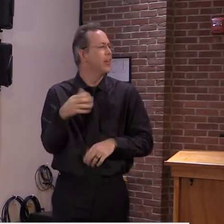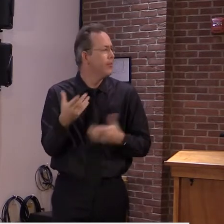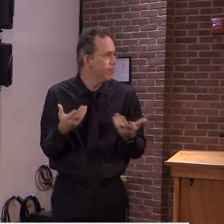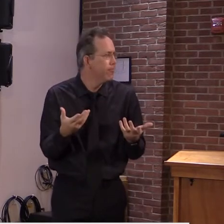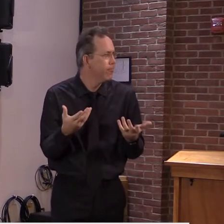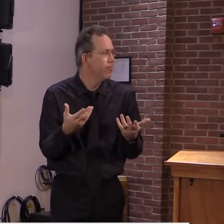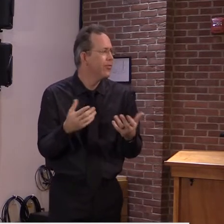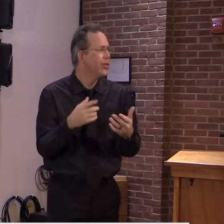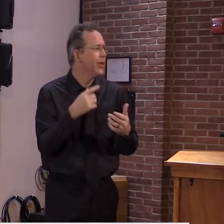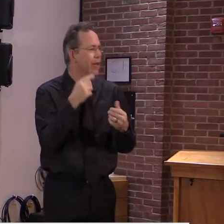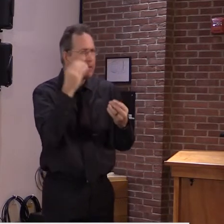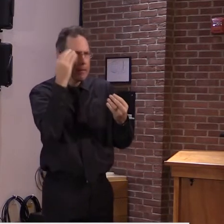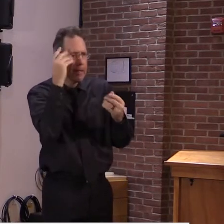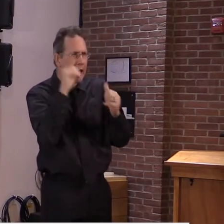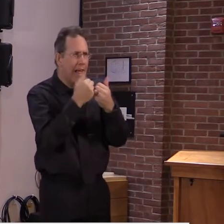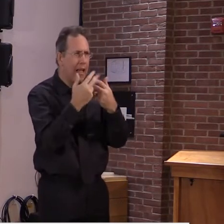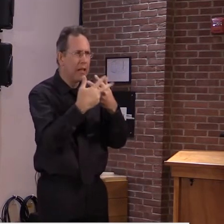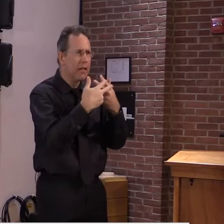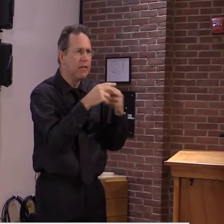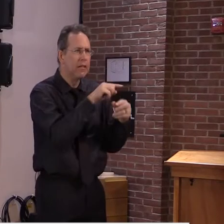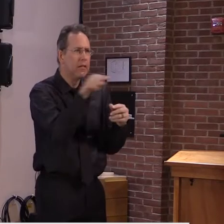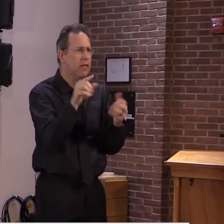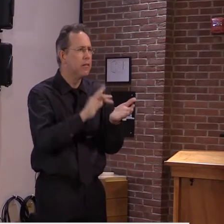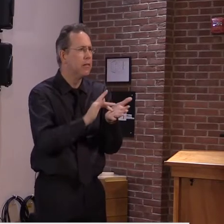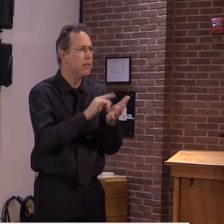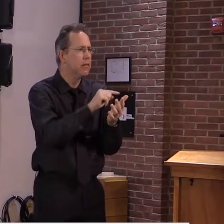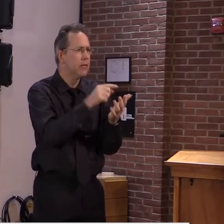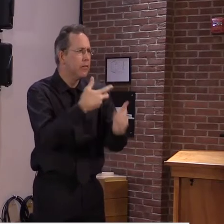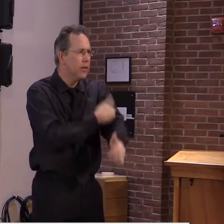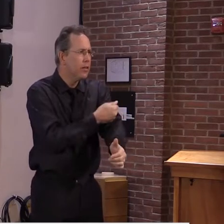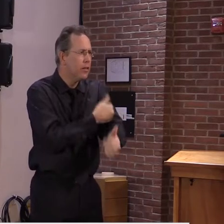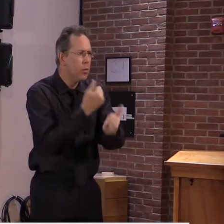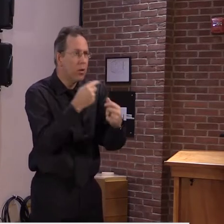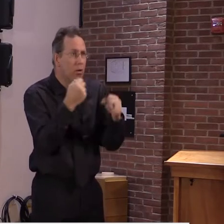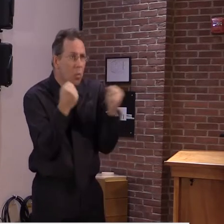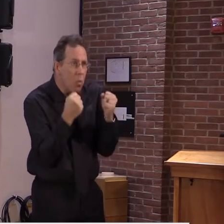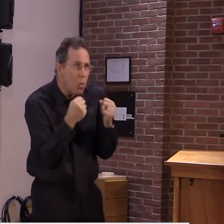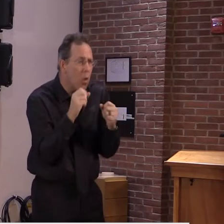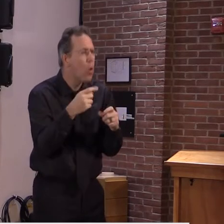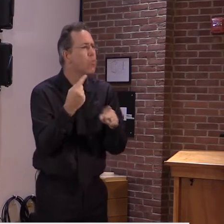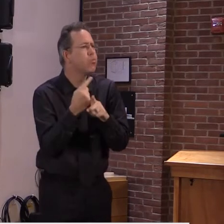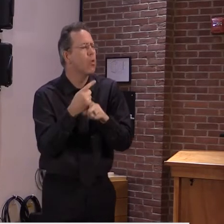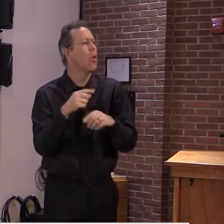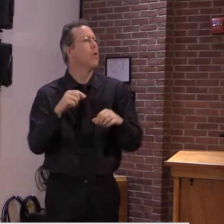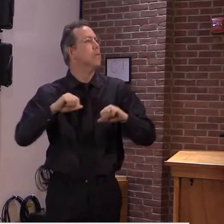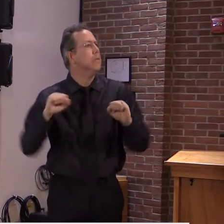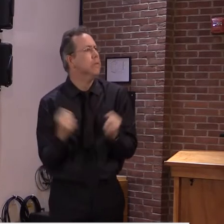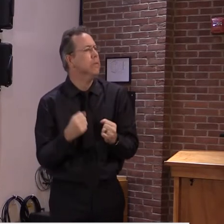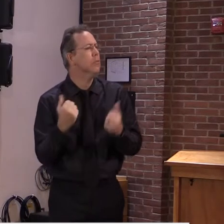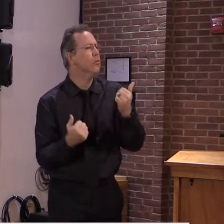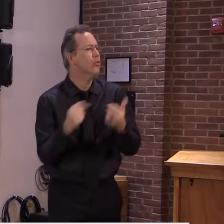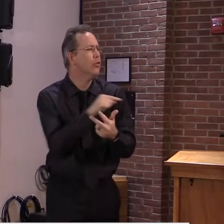gets what when, in order to make sure that we get the distribution in an expeditious way.